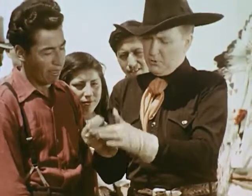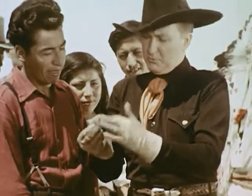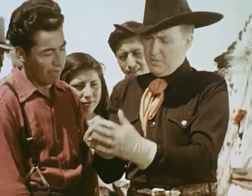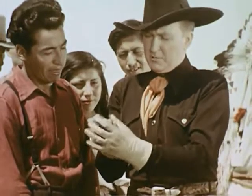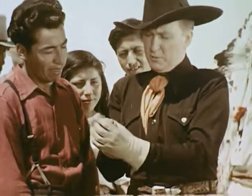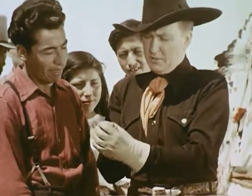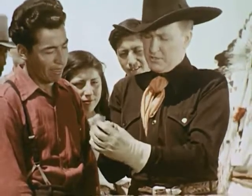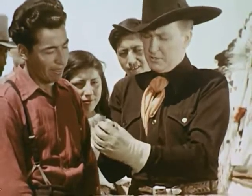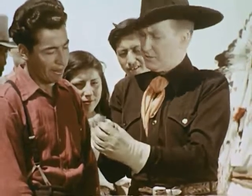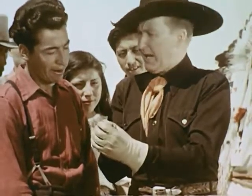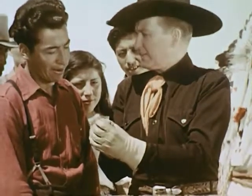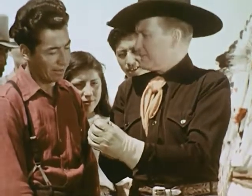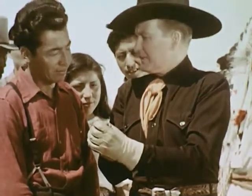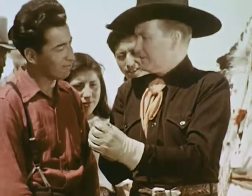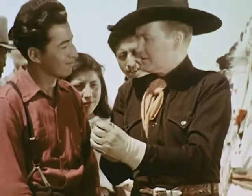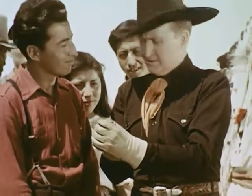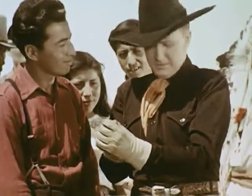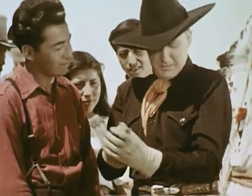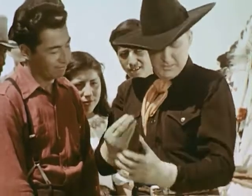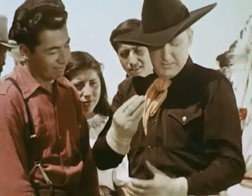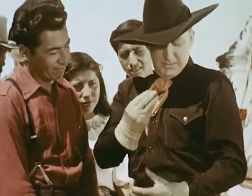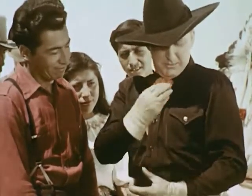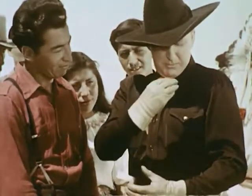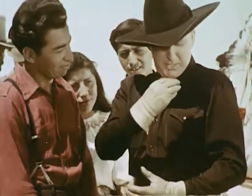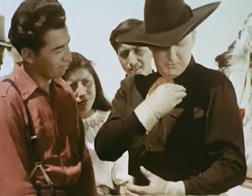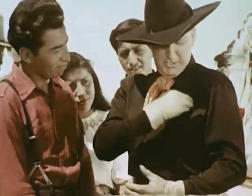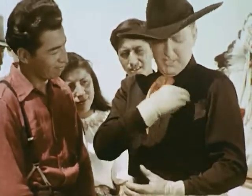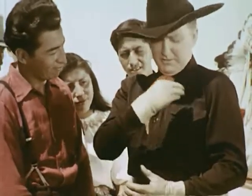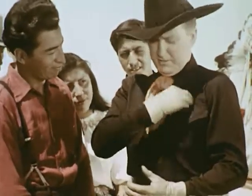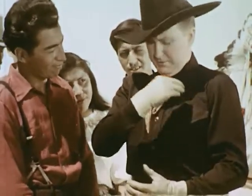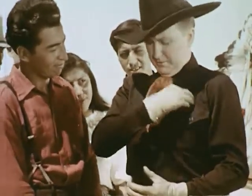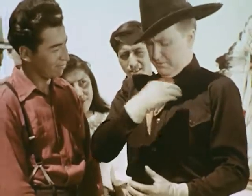take porcupine quills or cactus needles, bind them together, and